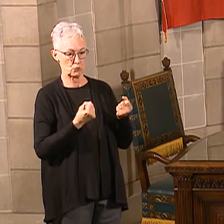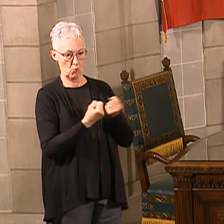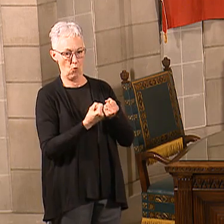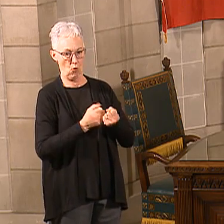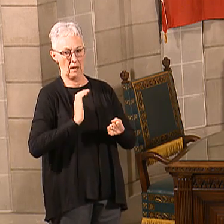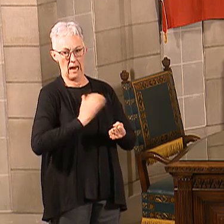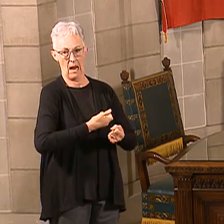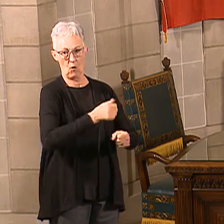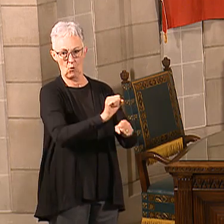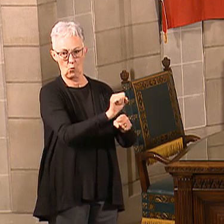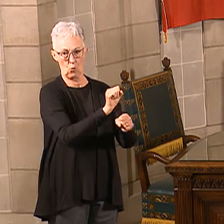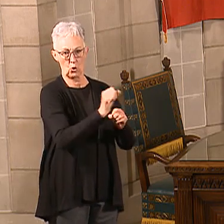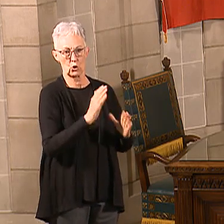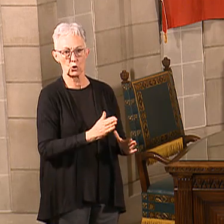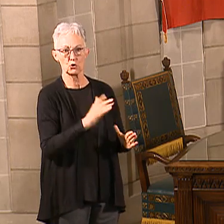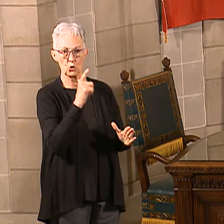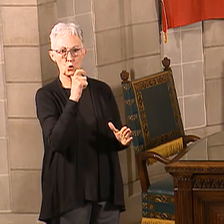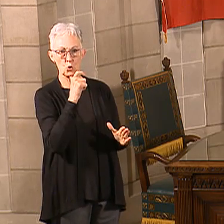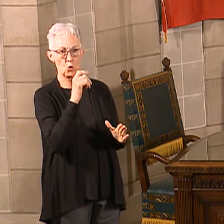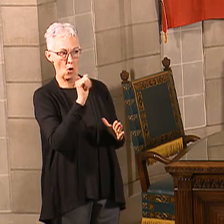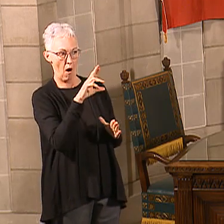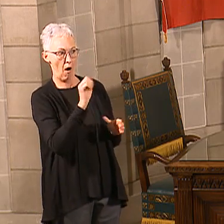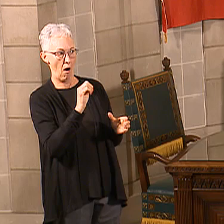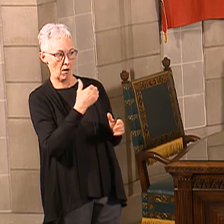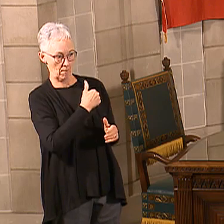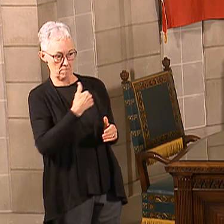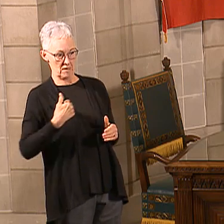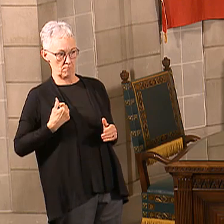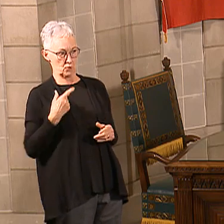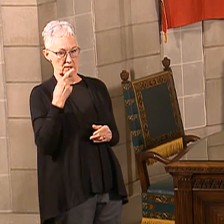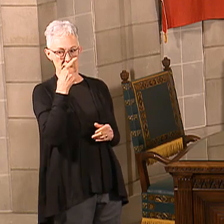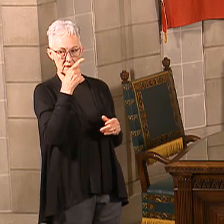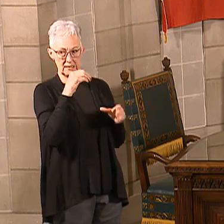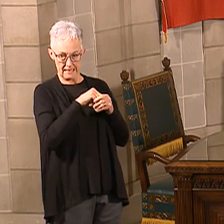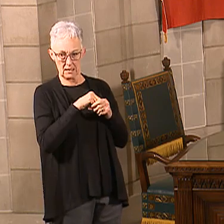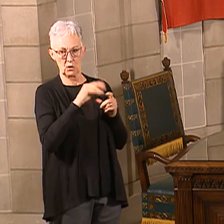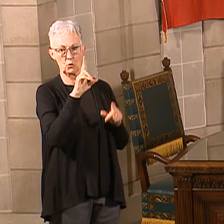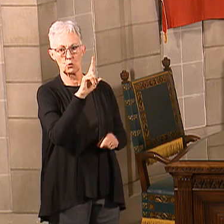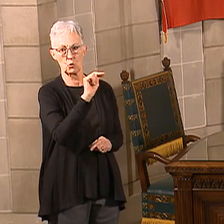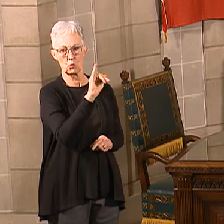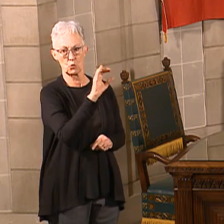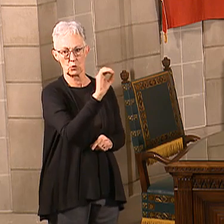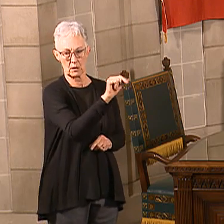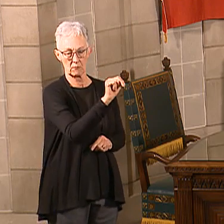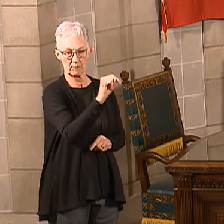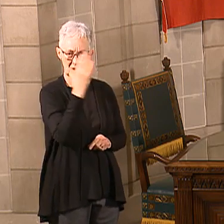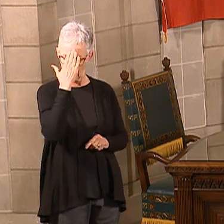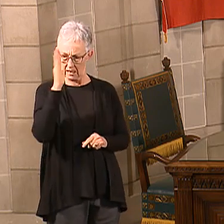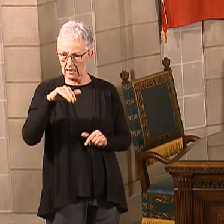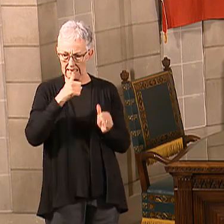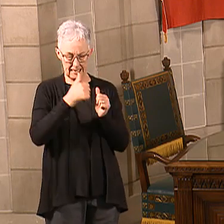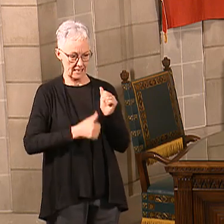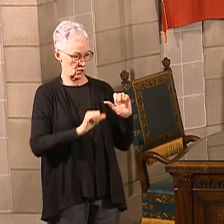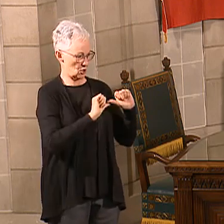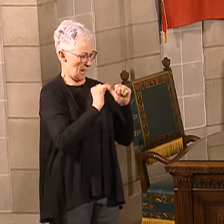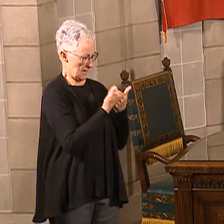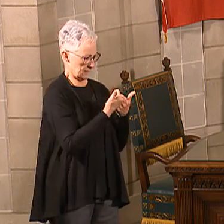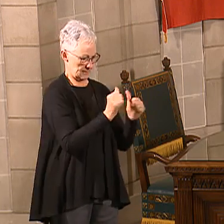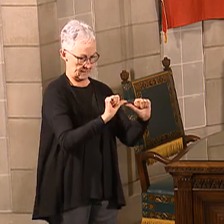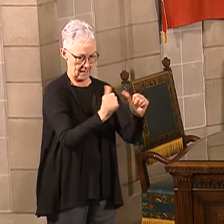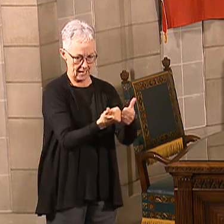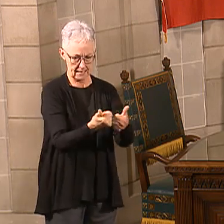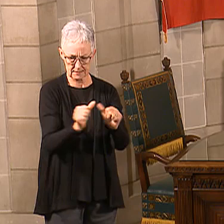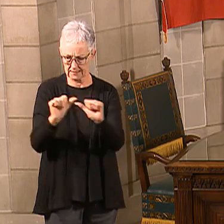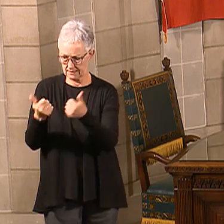agency. And there will be unique situations at each agency. We recognize that each agency has a different mission,